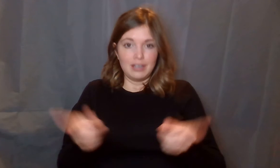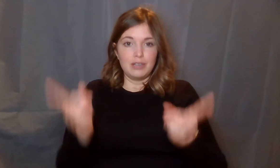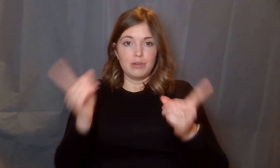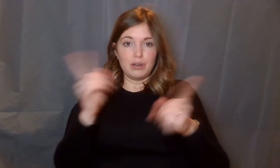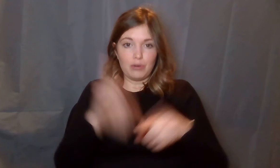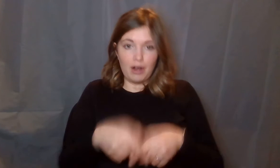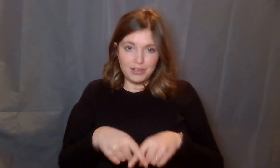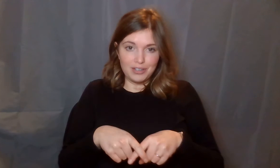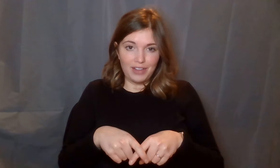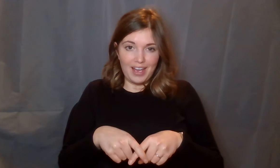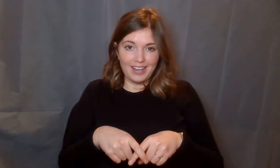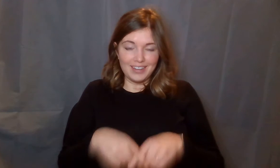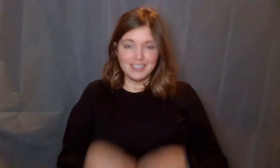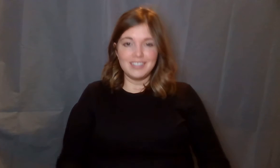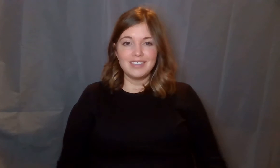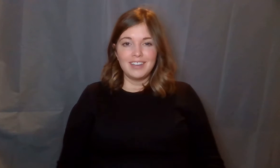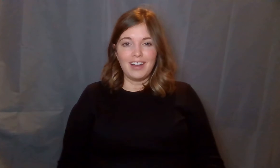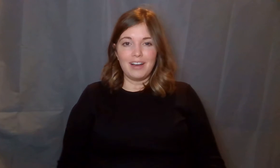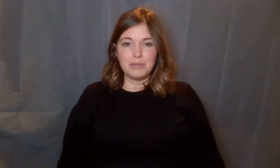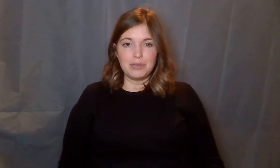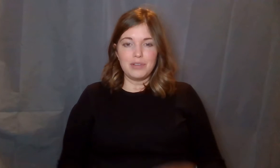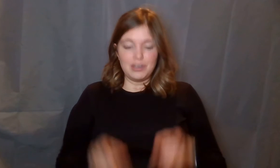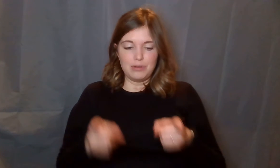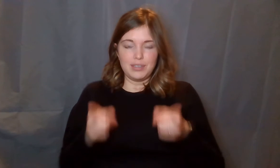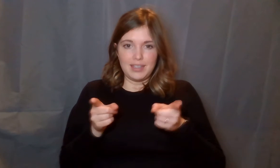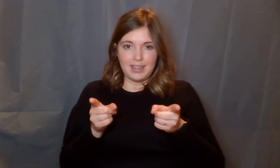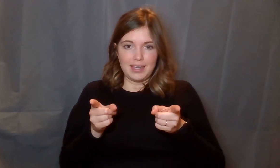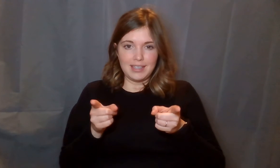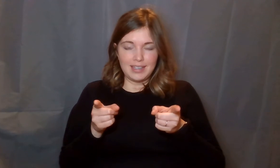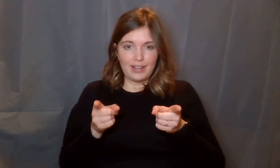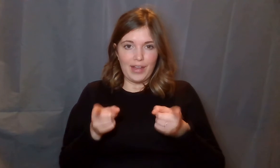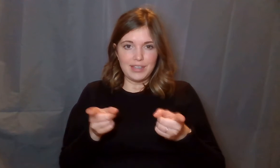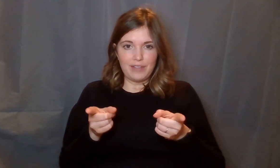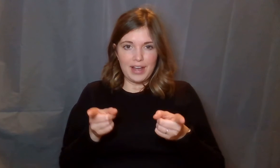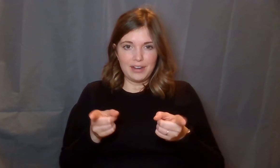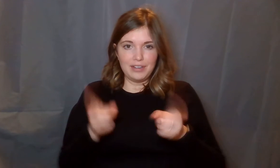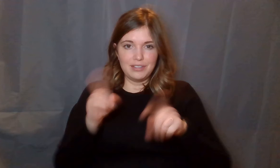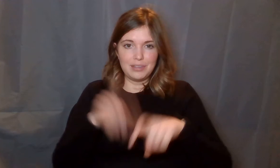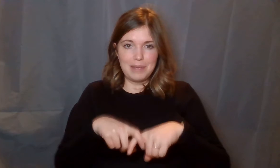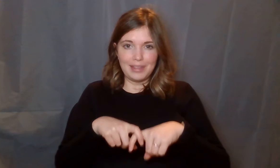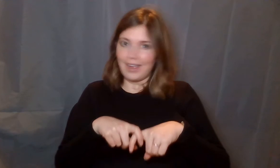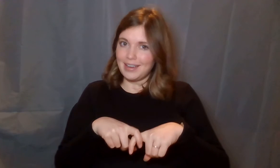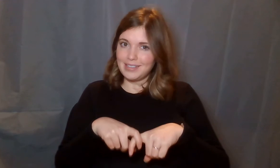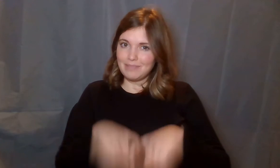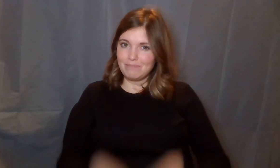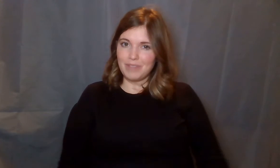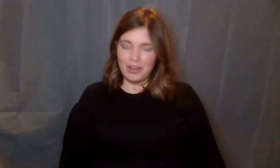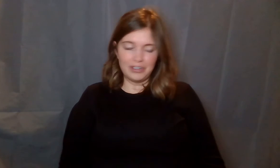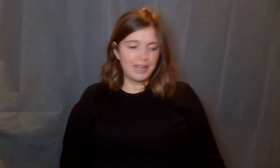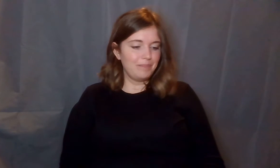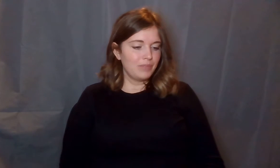You can cross your legs, so you can use this classifier to mean legs. All right.